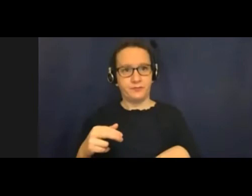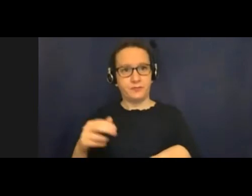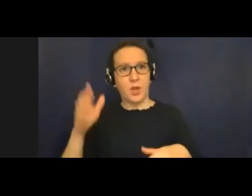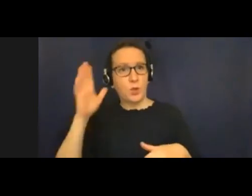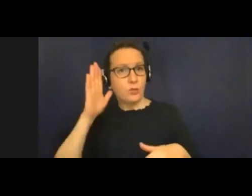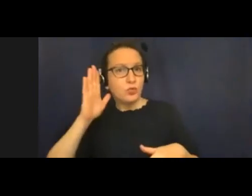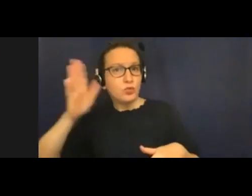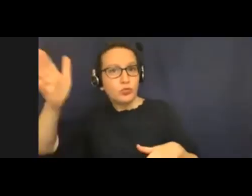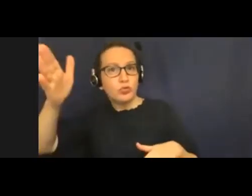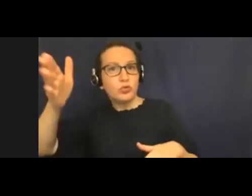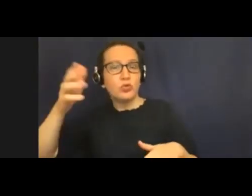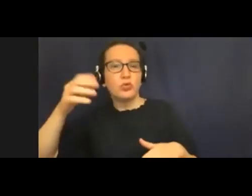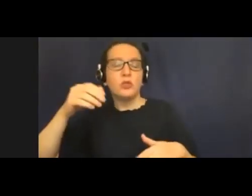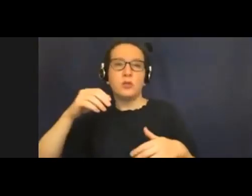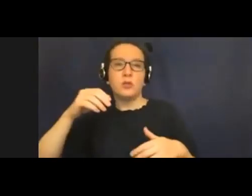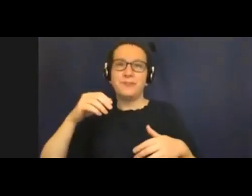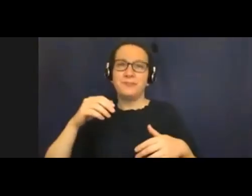future,